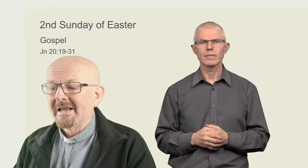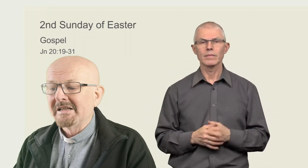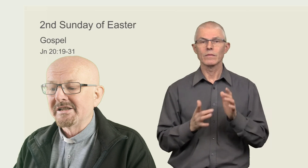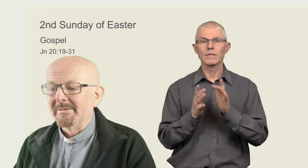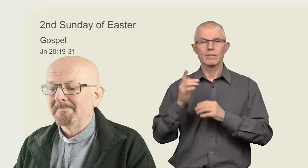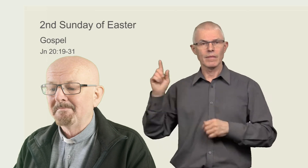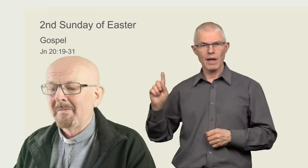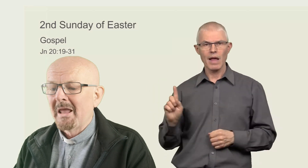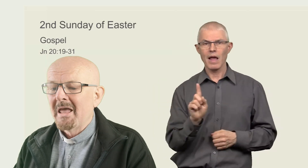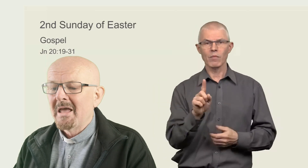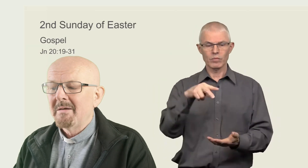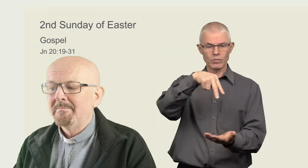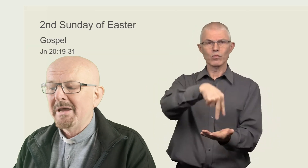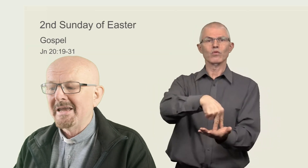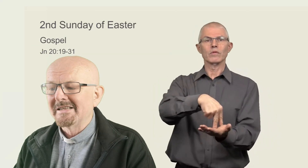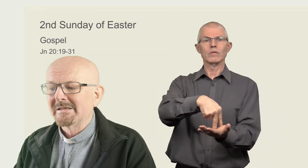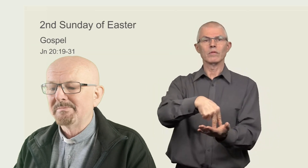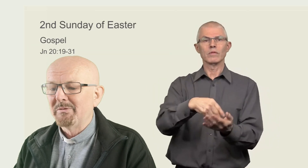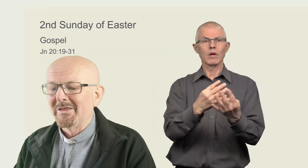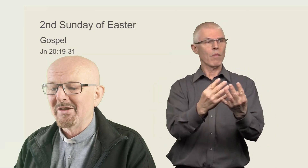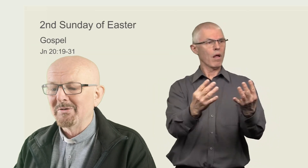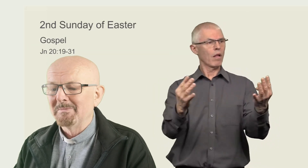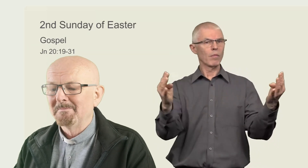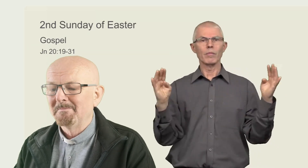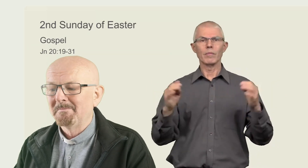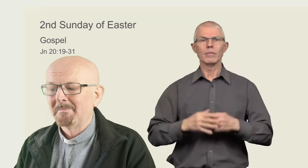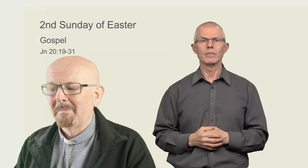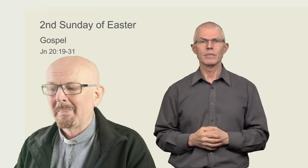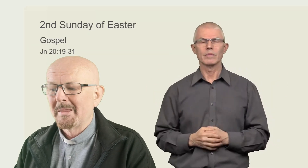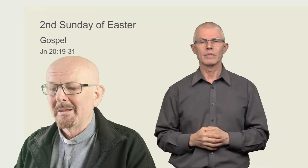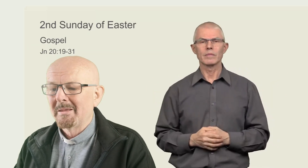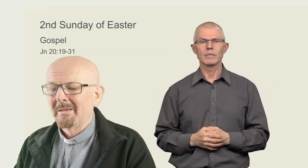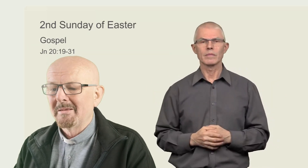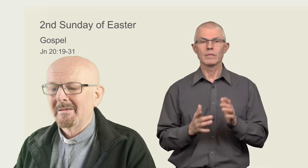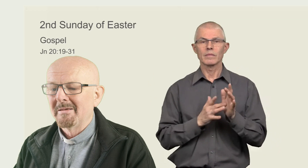And he said to them, "Peace be with you."